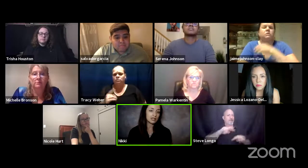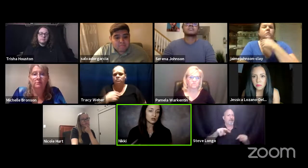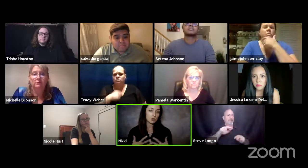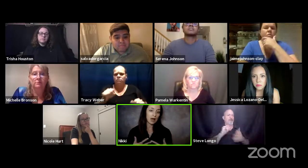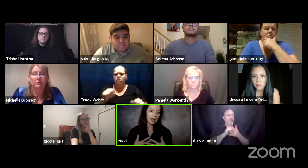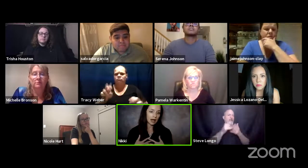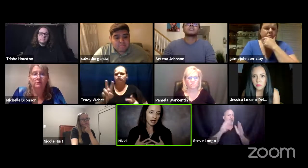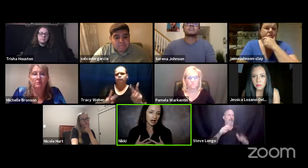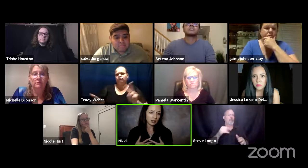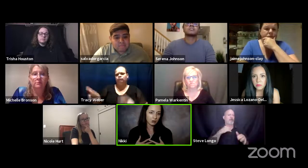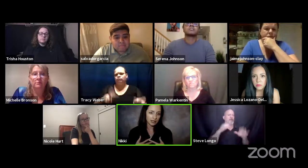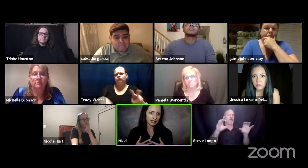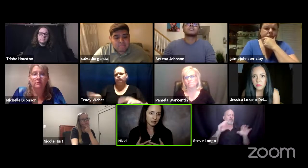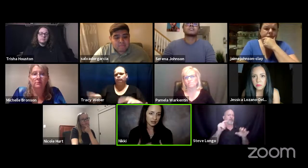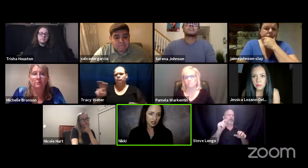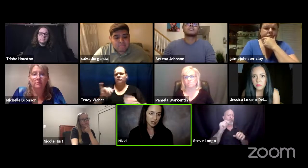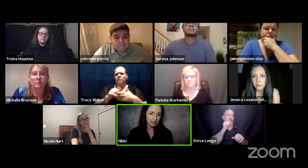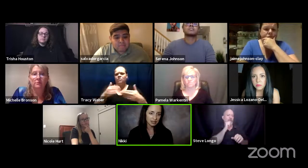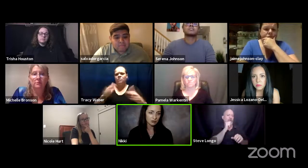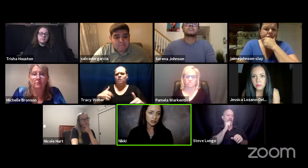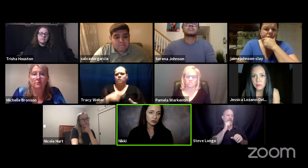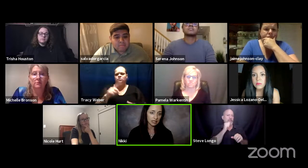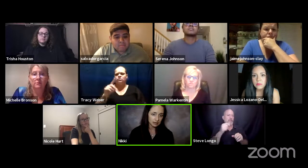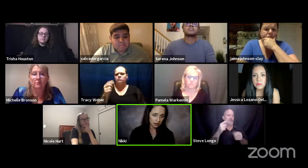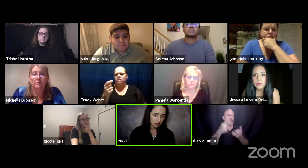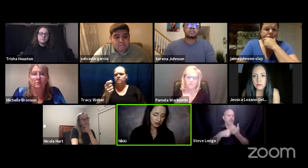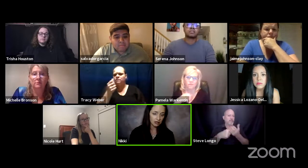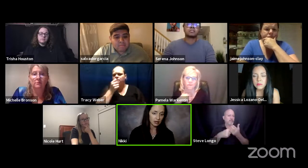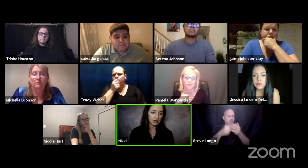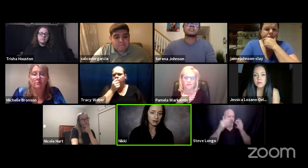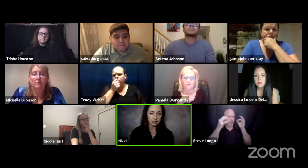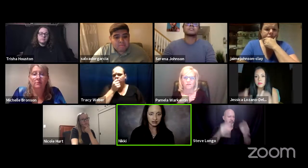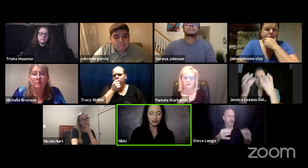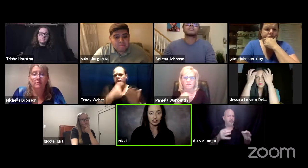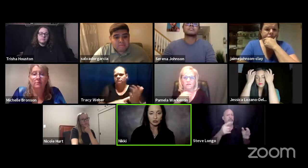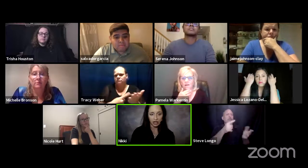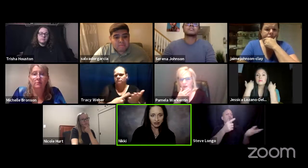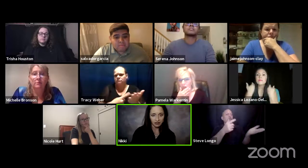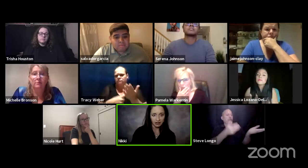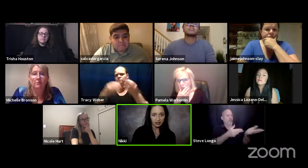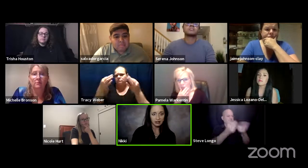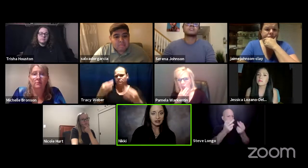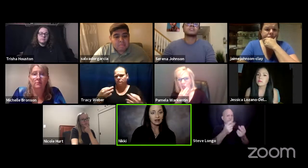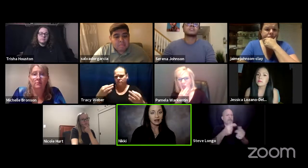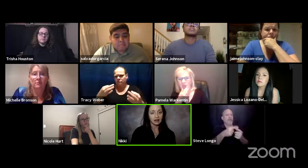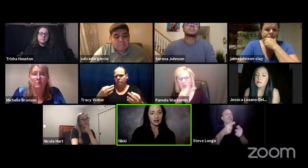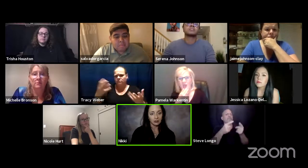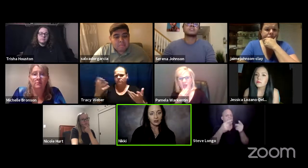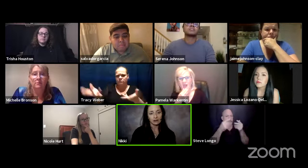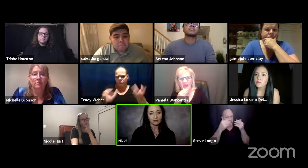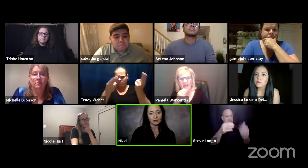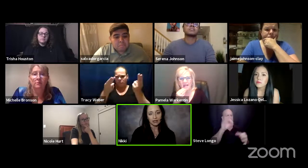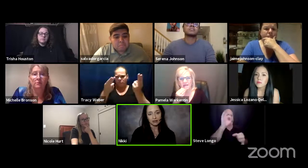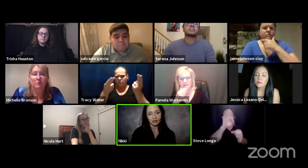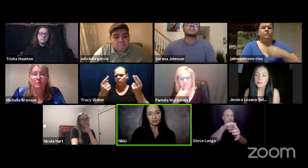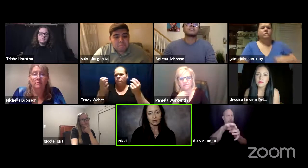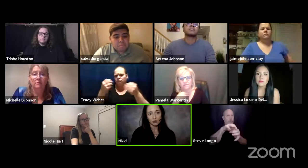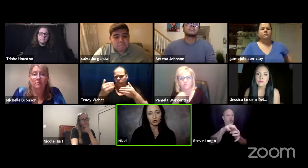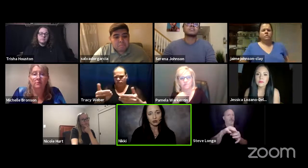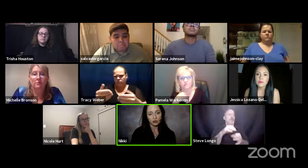reasons why I would like to be vice president so it can be considered and discussed privately, and then move to